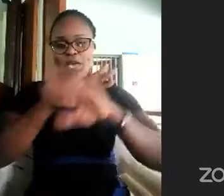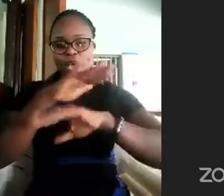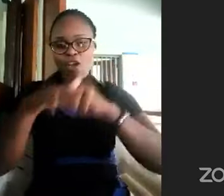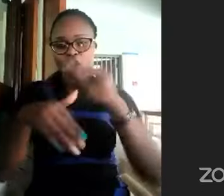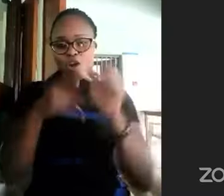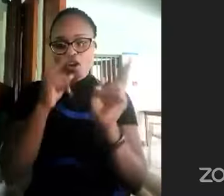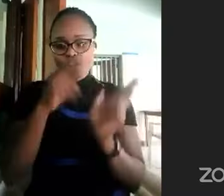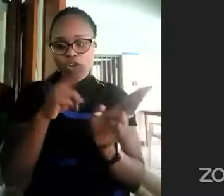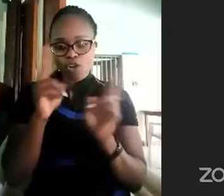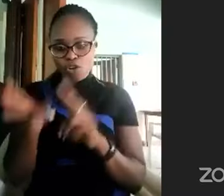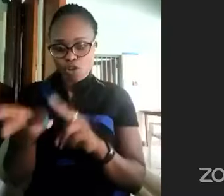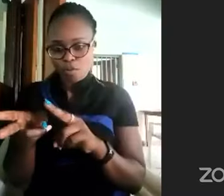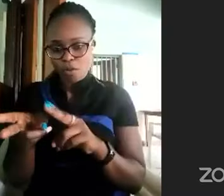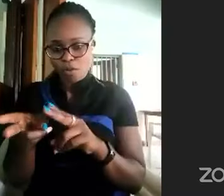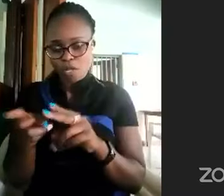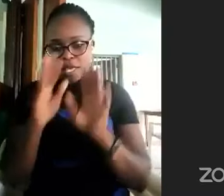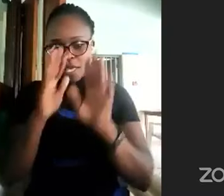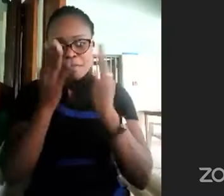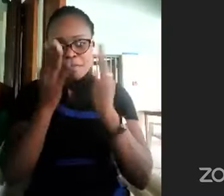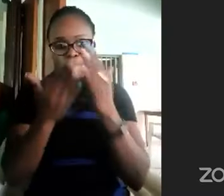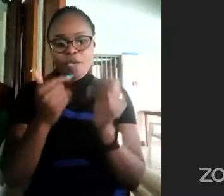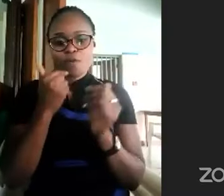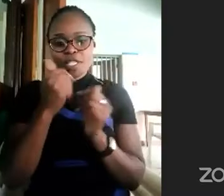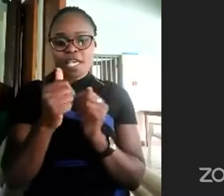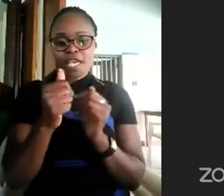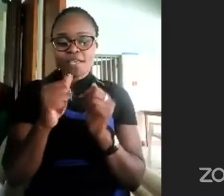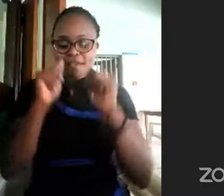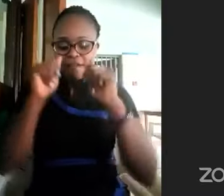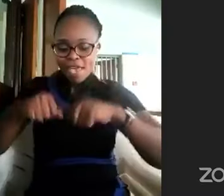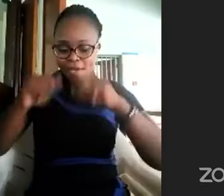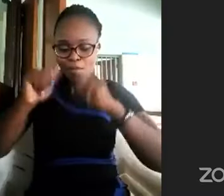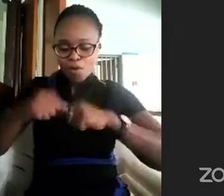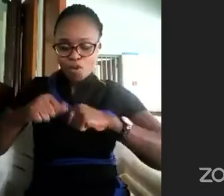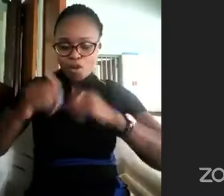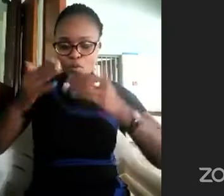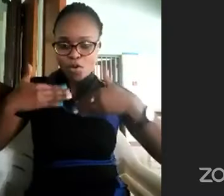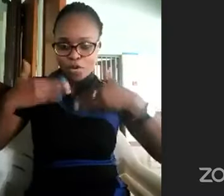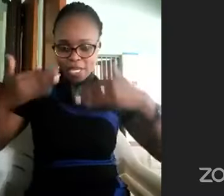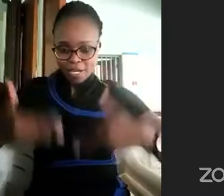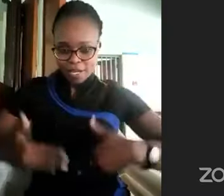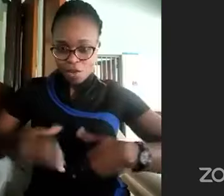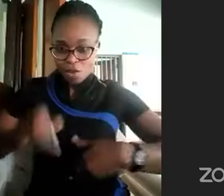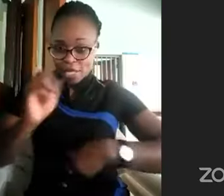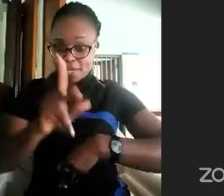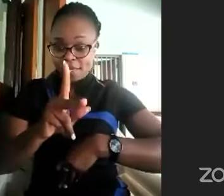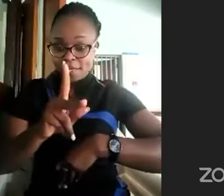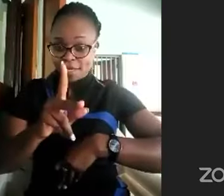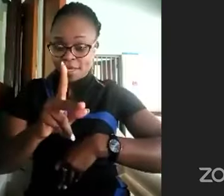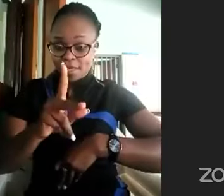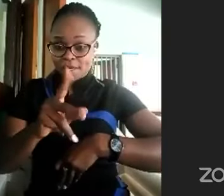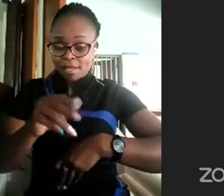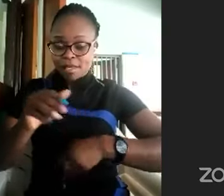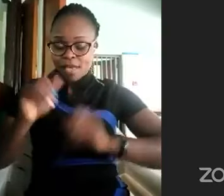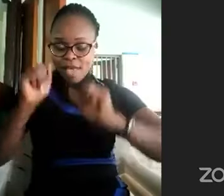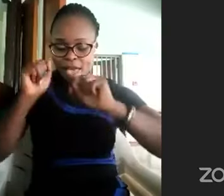able-bodied or regular. Thank you. I hope that is noted. But then something that I want to say in regards